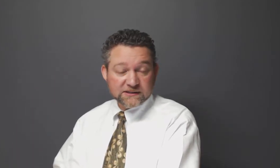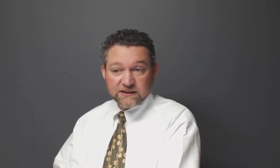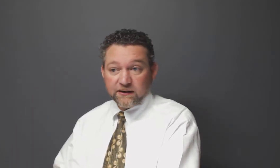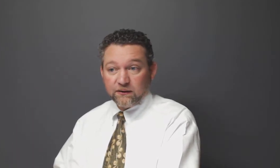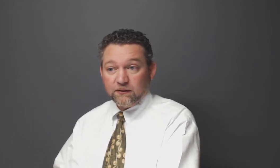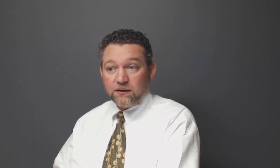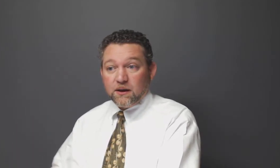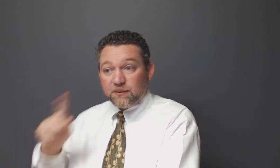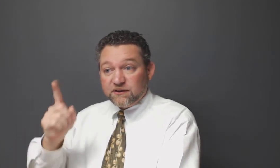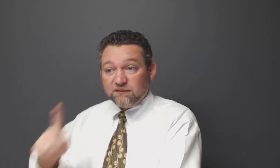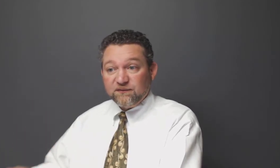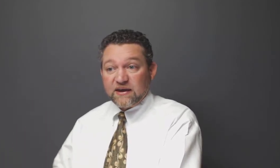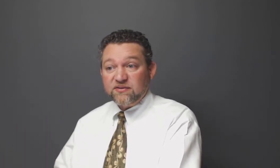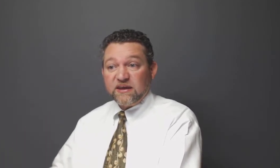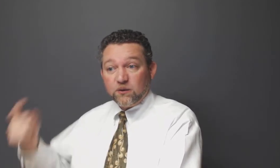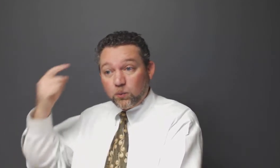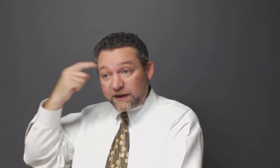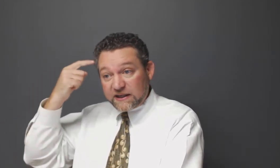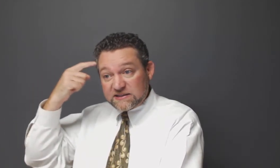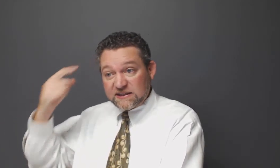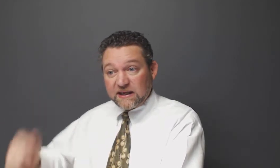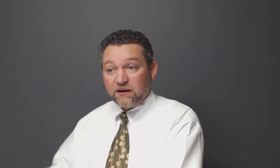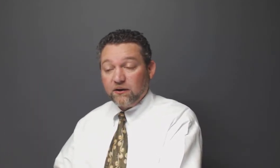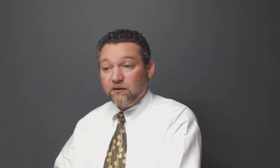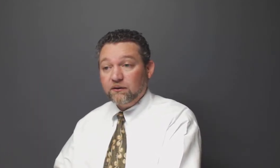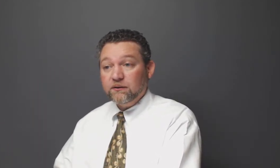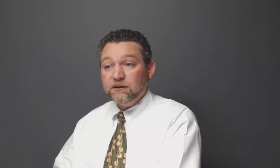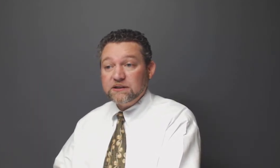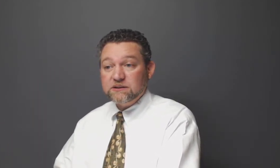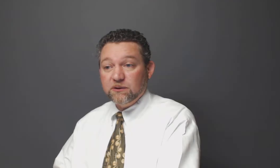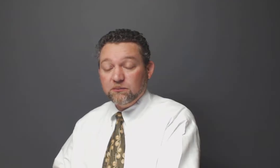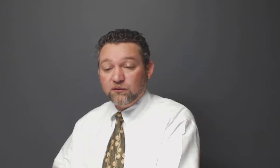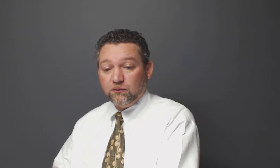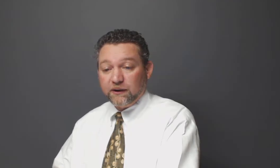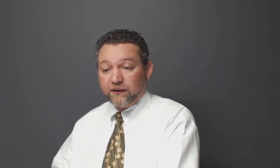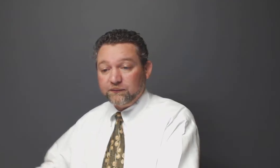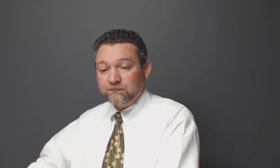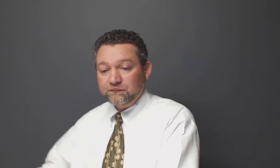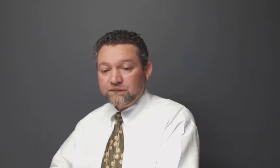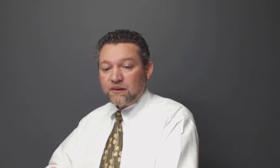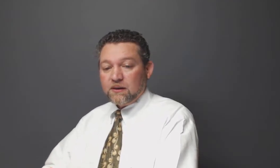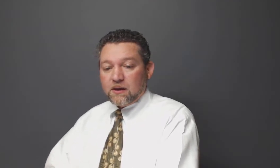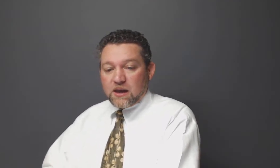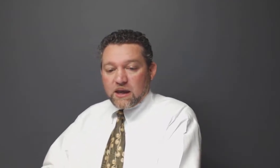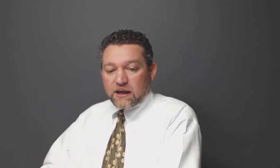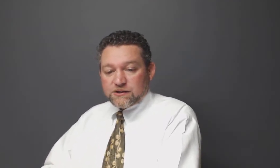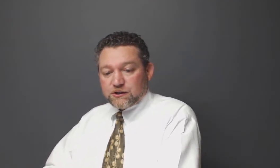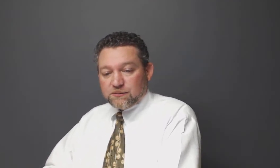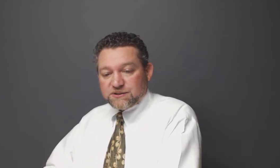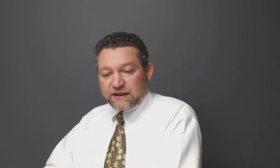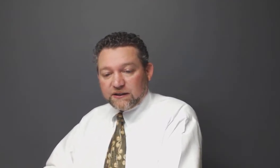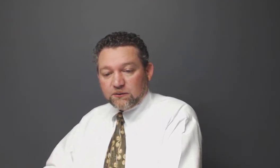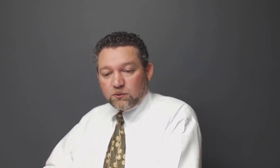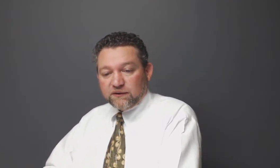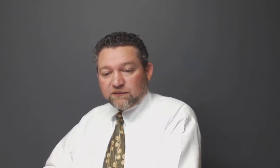It's there. But the faith in what is there needs to be moved around. In Psalms 91,